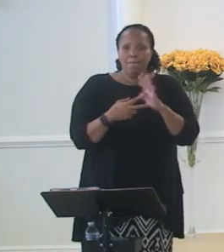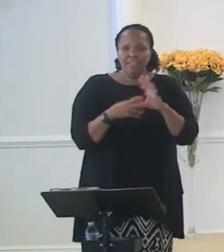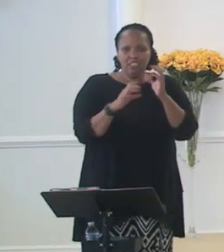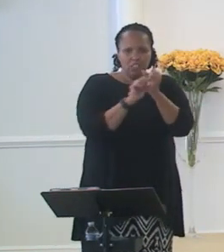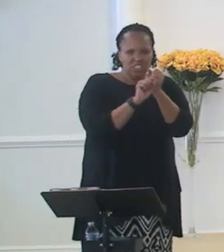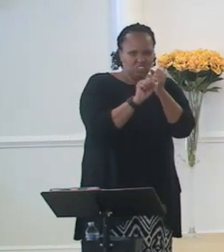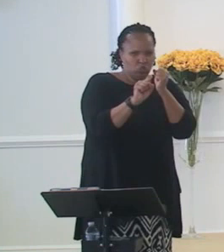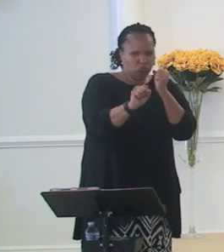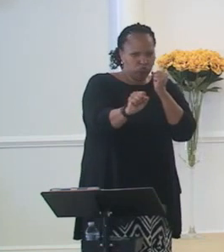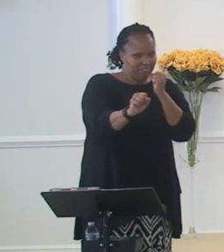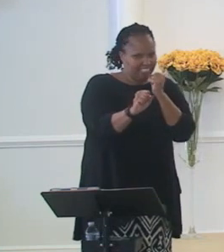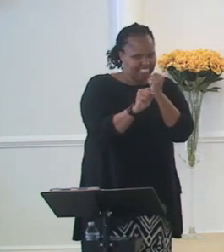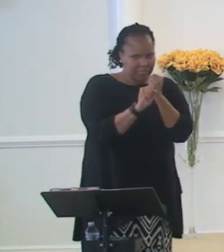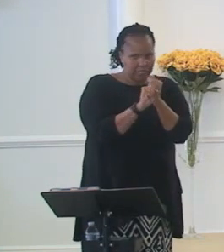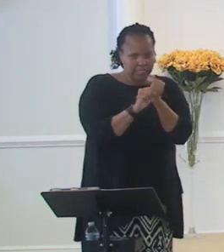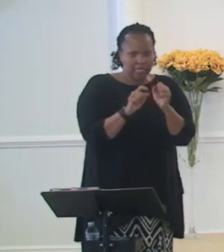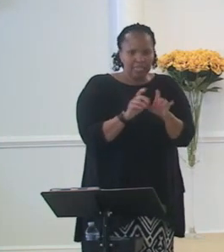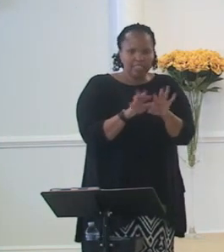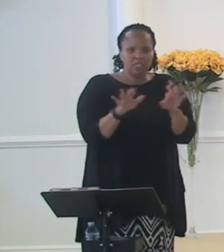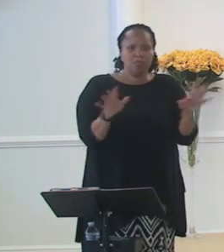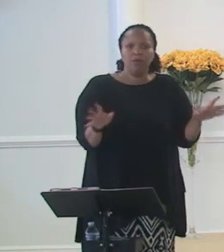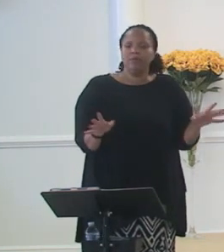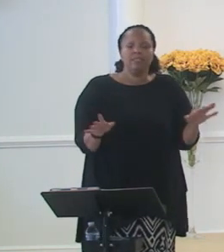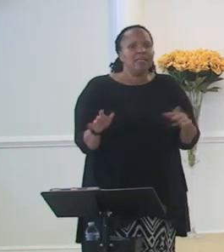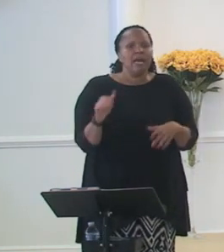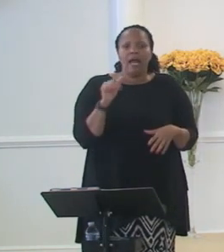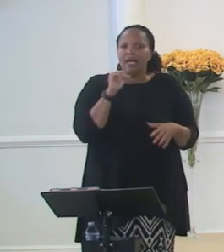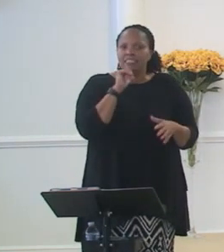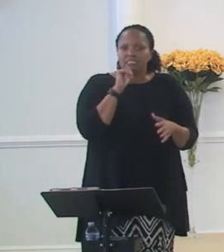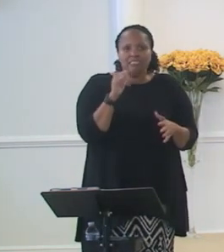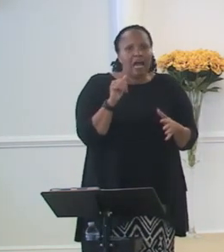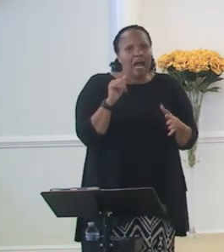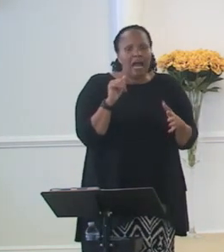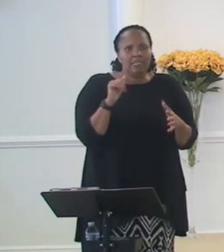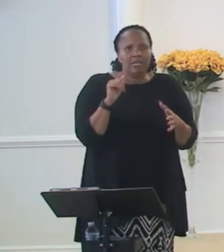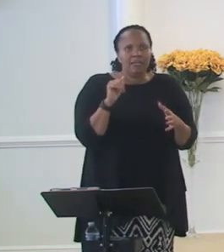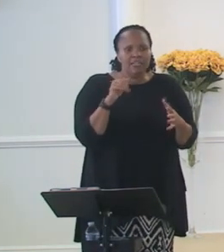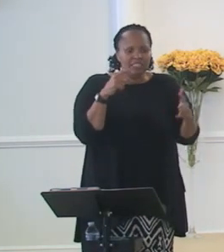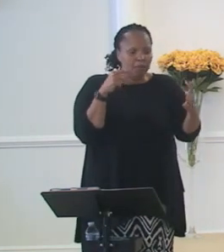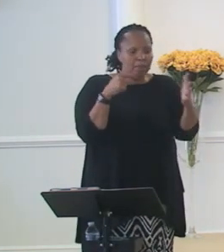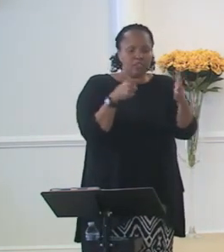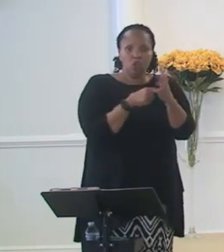to spread out. Not simply to punch a hole through, but to level. That's good. That's